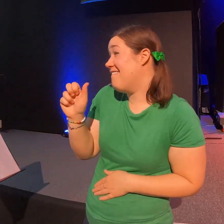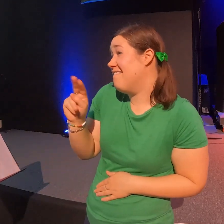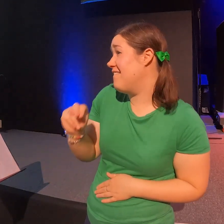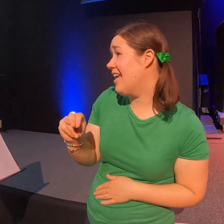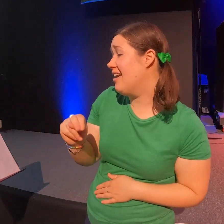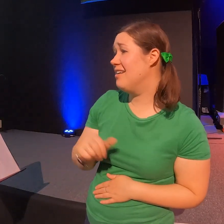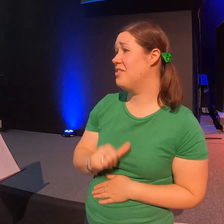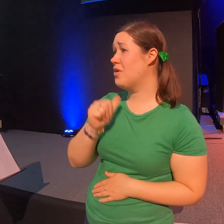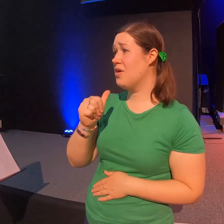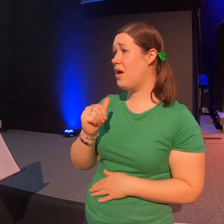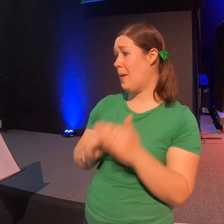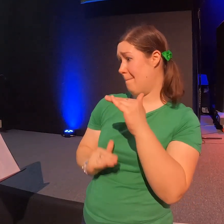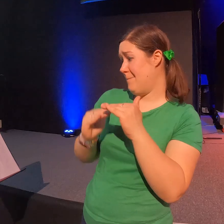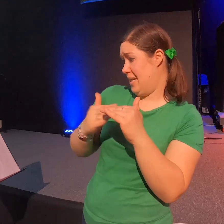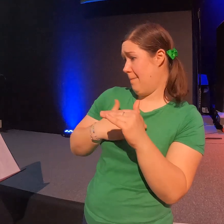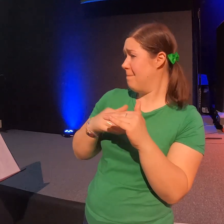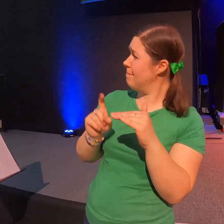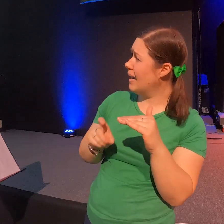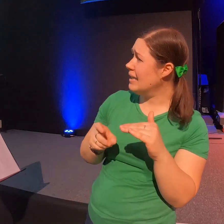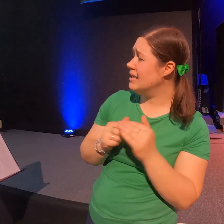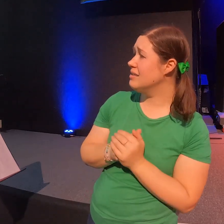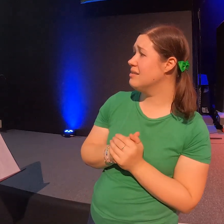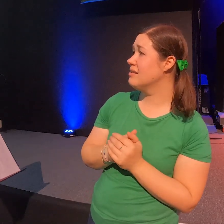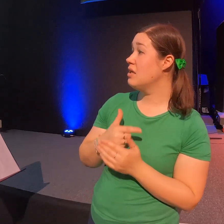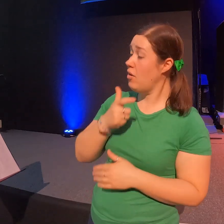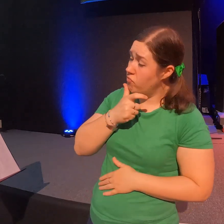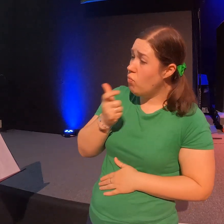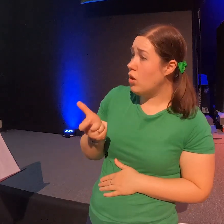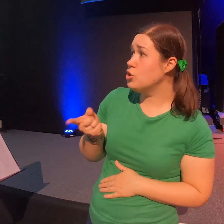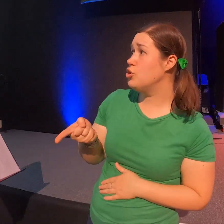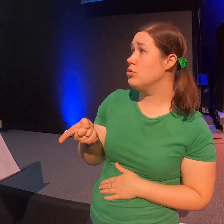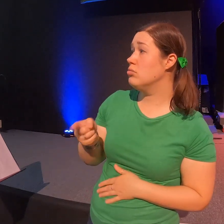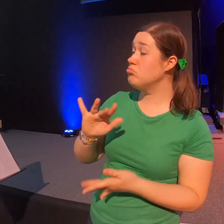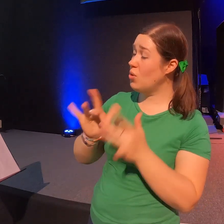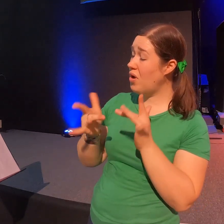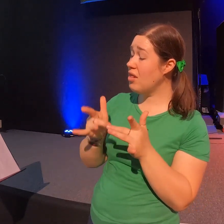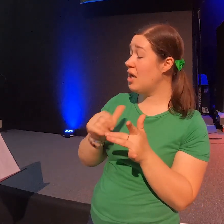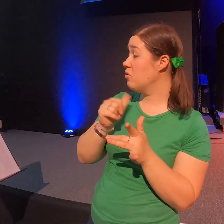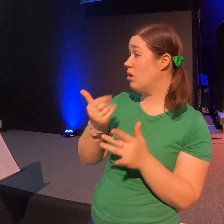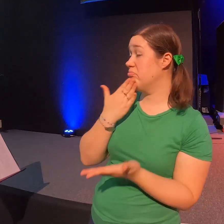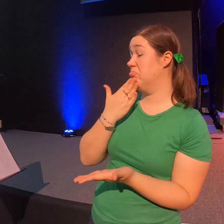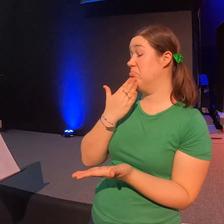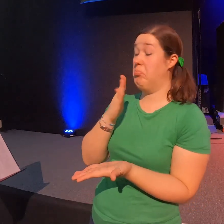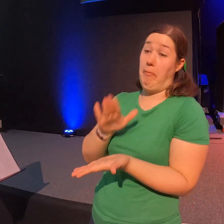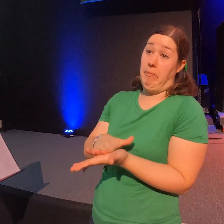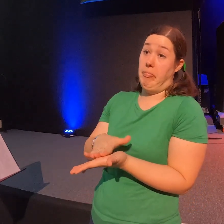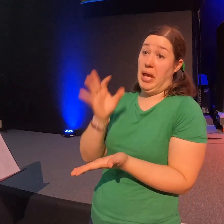I've watched you online, and you're not a bad preacher. Well, thank you so much. I appreciate that.